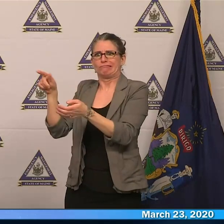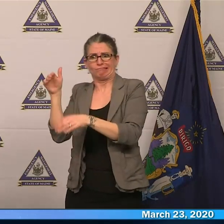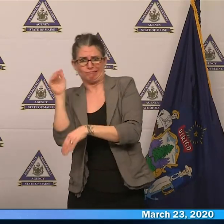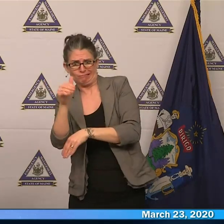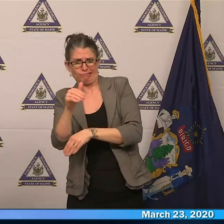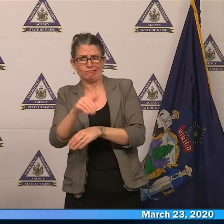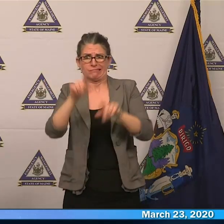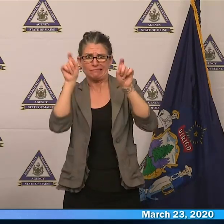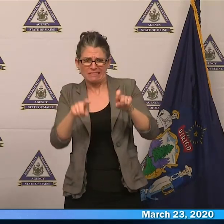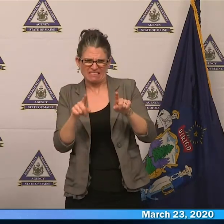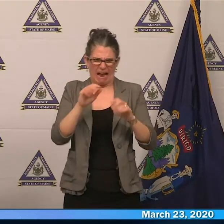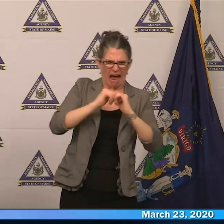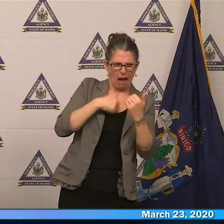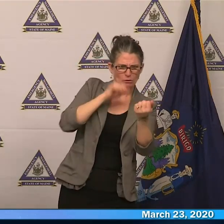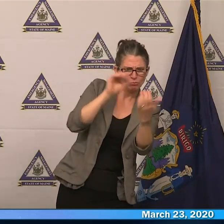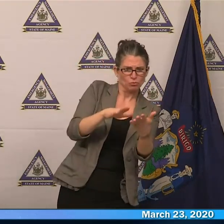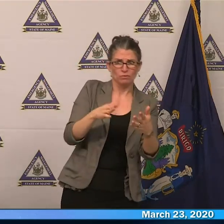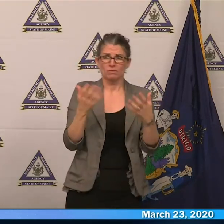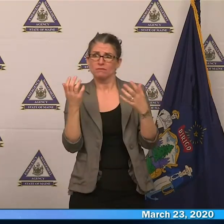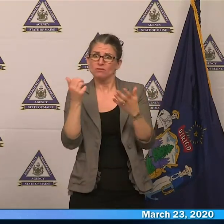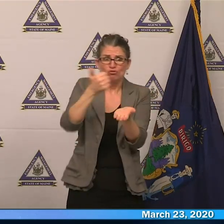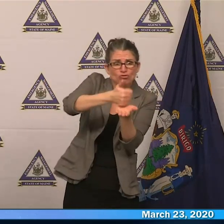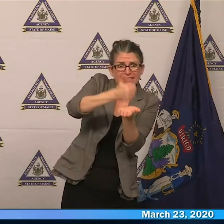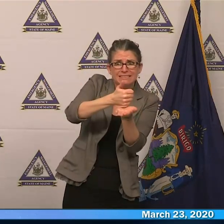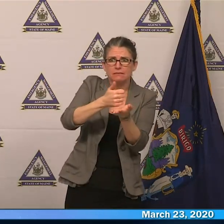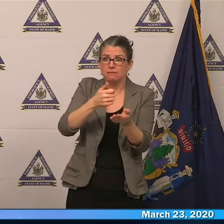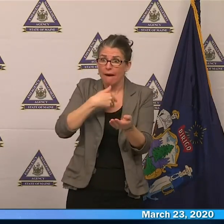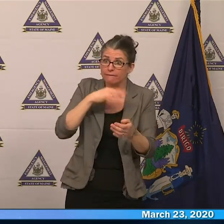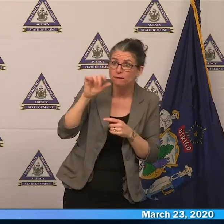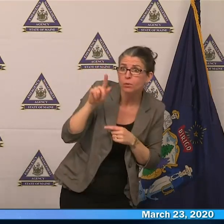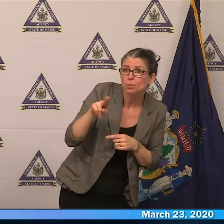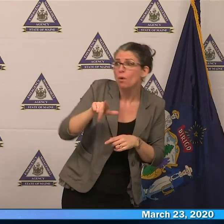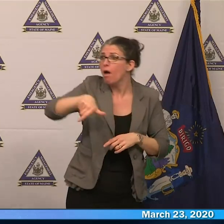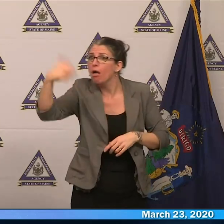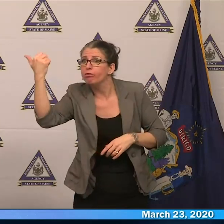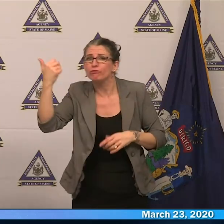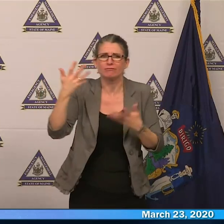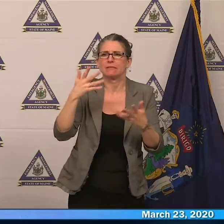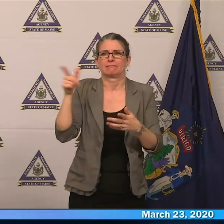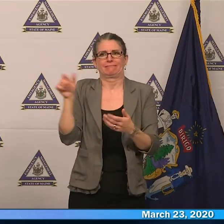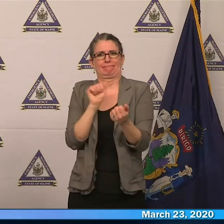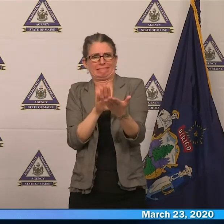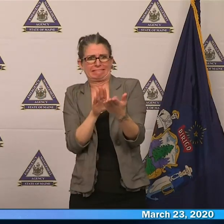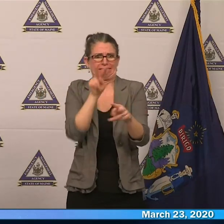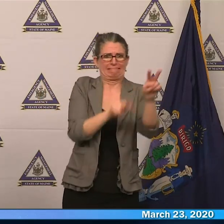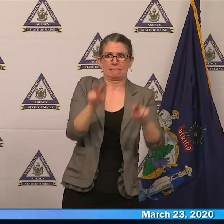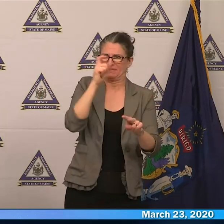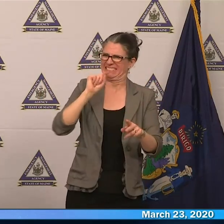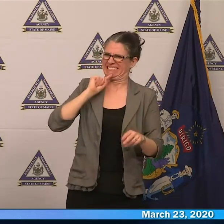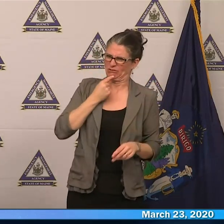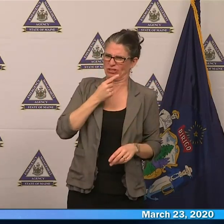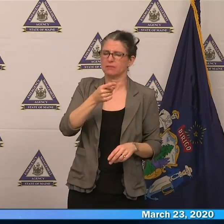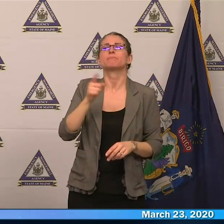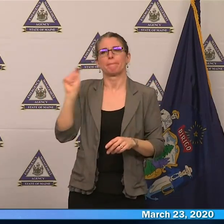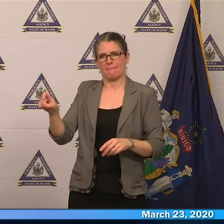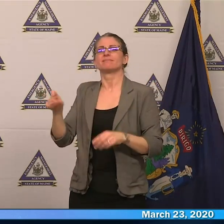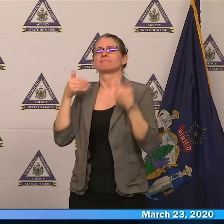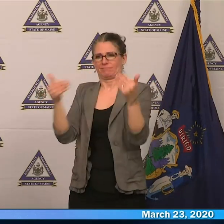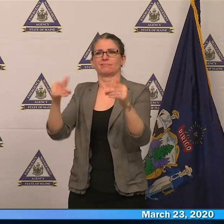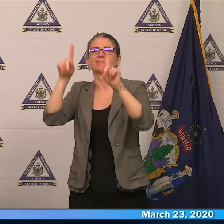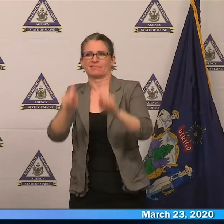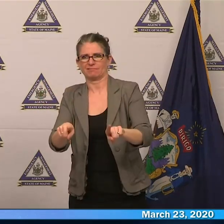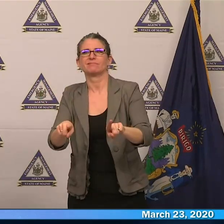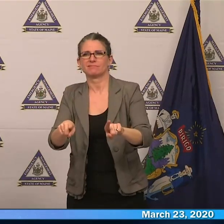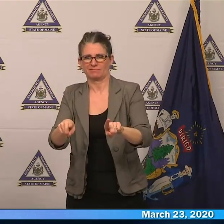not have coronavirus? Or, for example, for first responders and other healthcare workers. If they test positive, there are implications for the